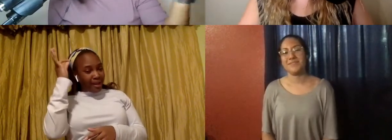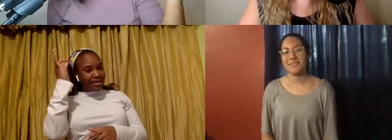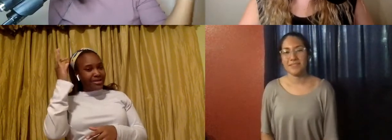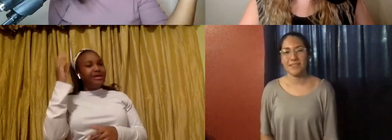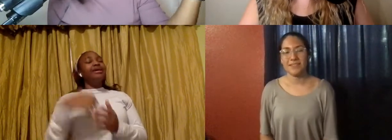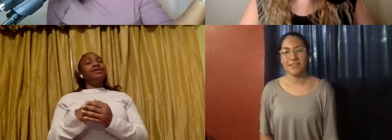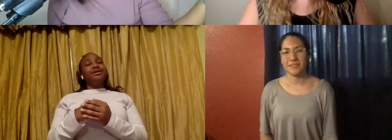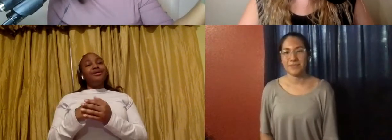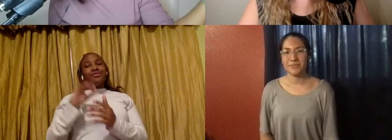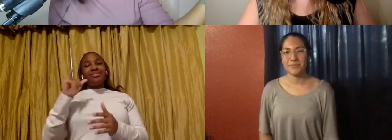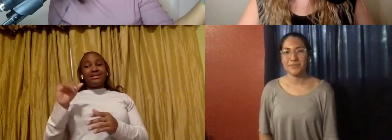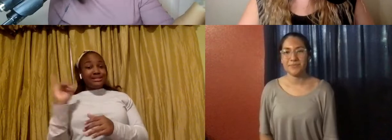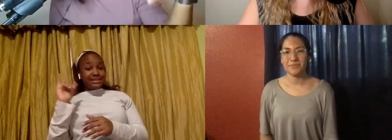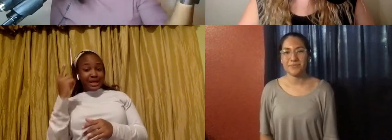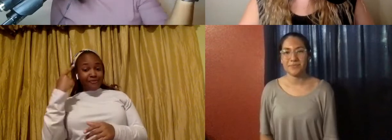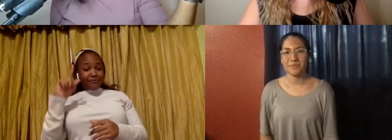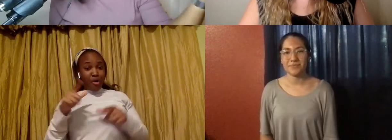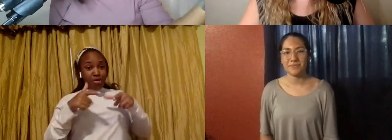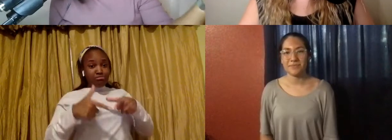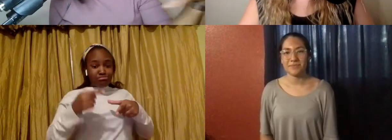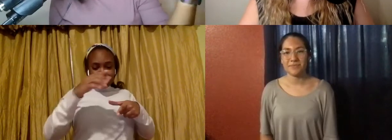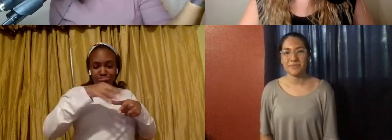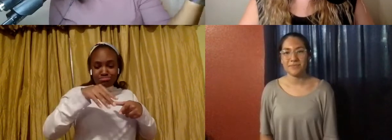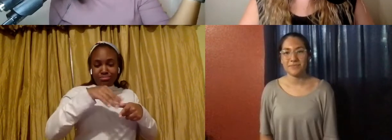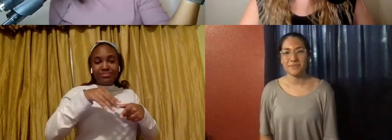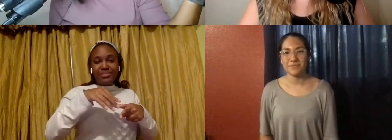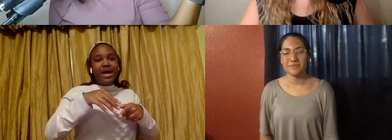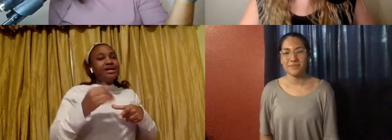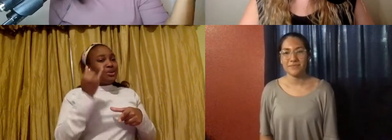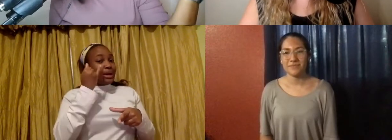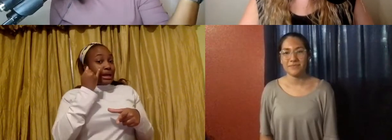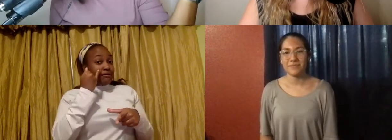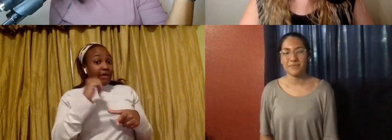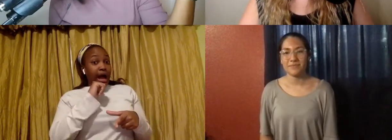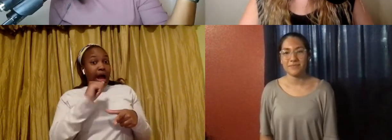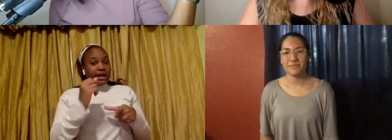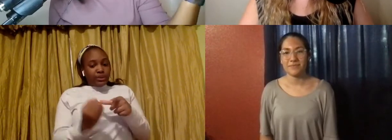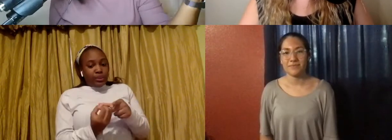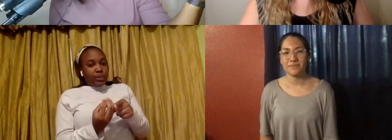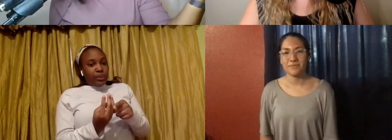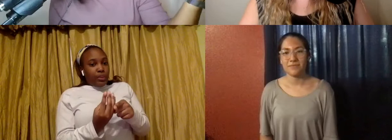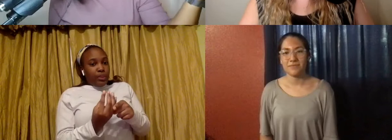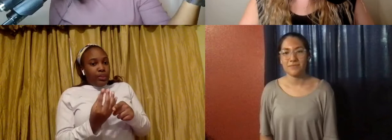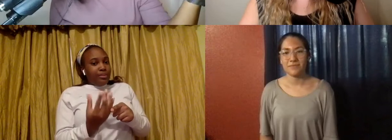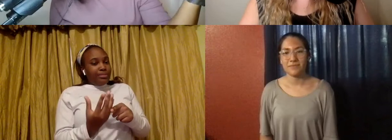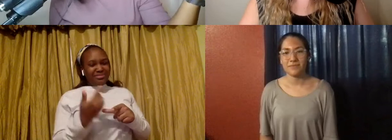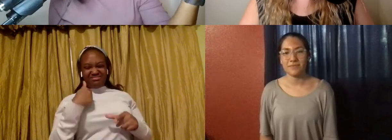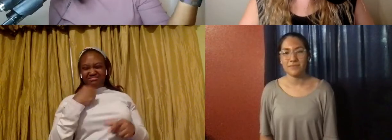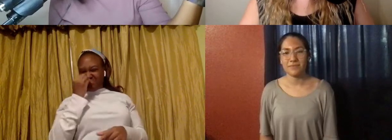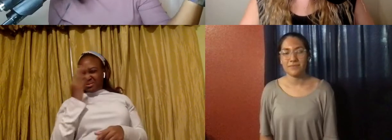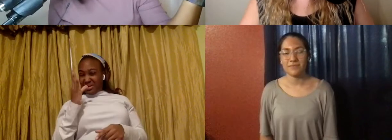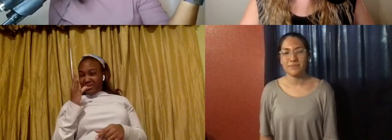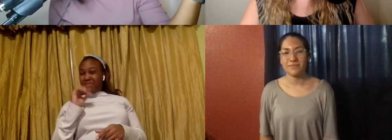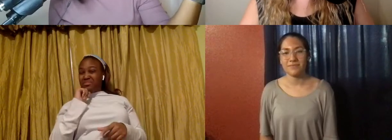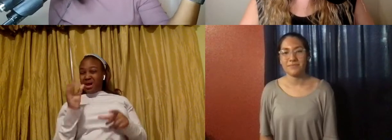because it's so untamed down there, if I just let it grow, which I, you know, again, I don't care. I'm not, you know, examining my own vagina, which